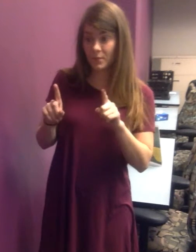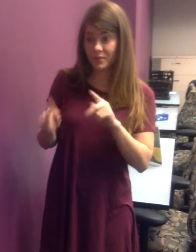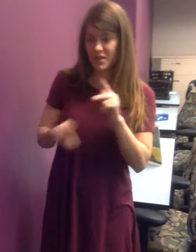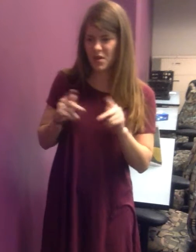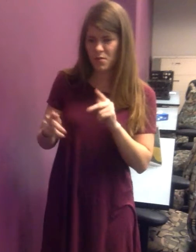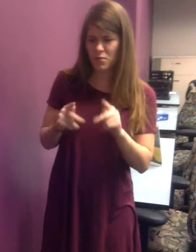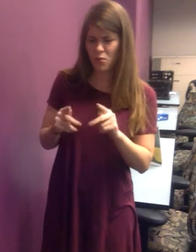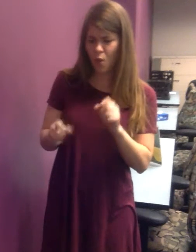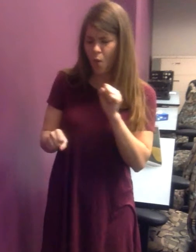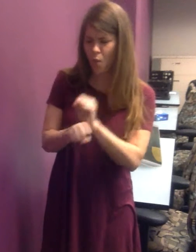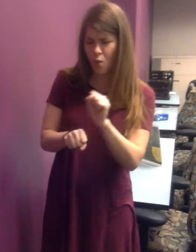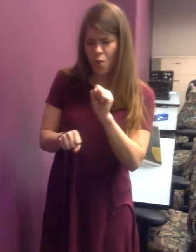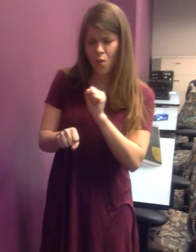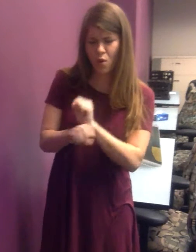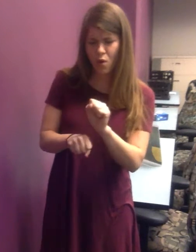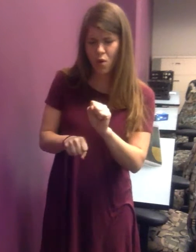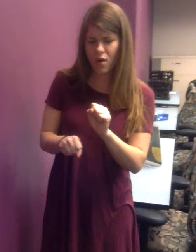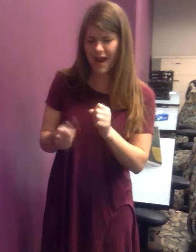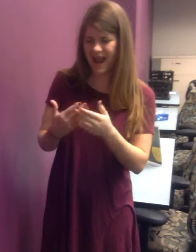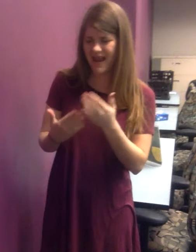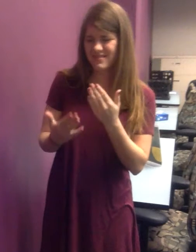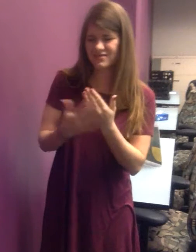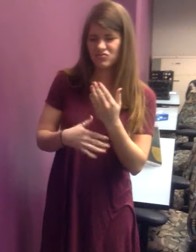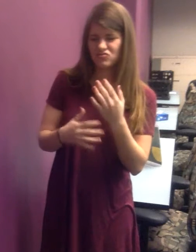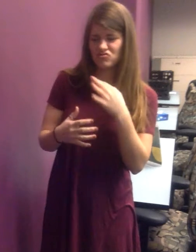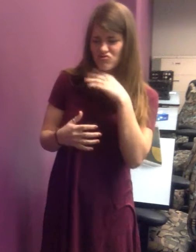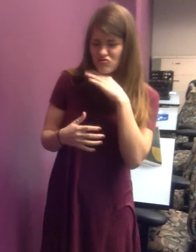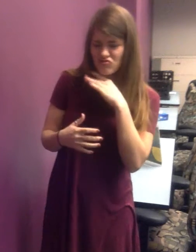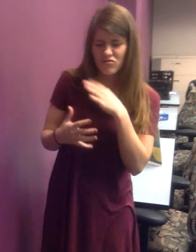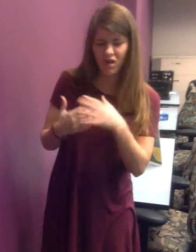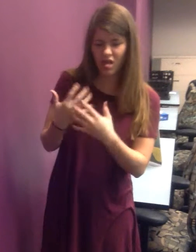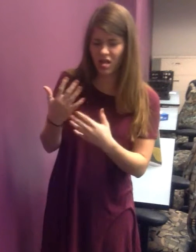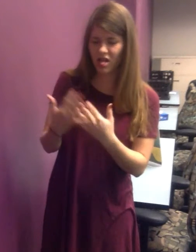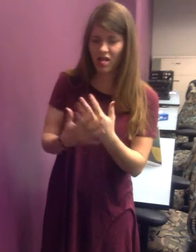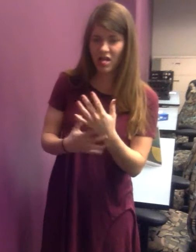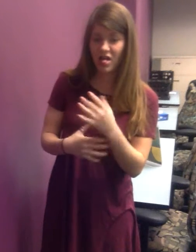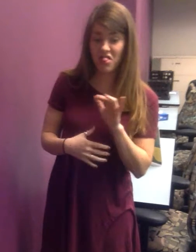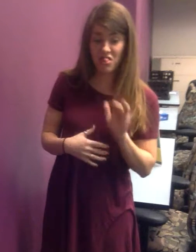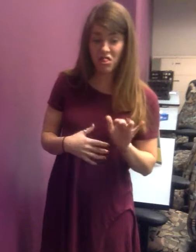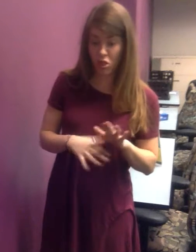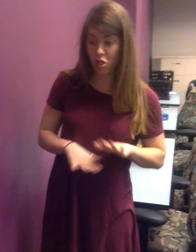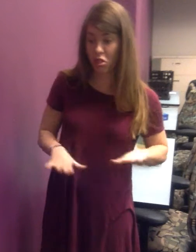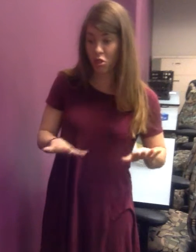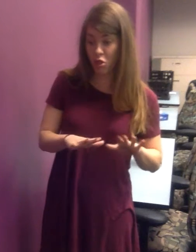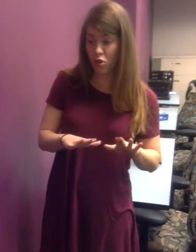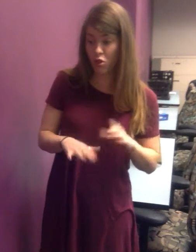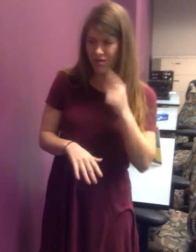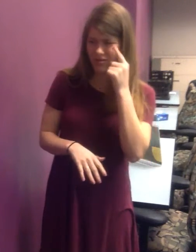who dig up stuff, grow stuff, and make stuff for a living, people who have a closer relationship to tangible reality, to stuff. We